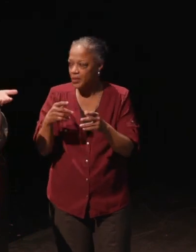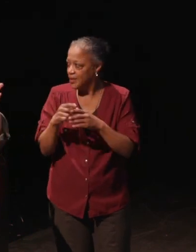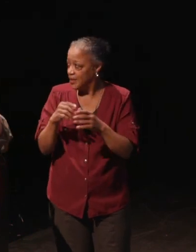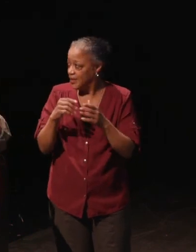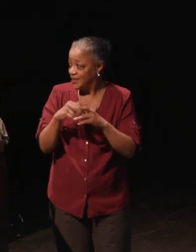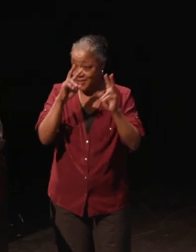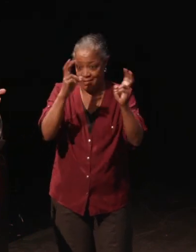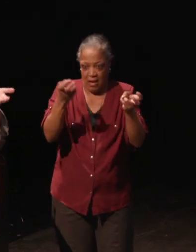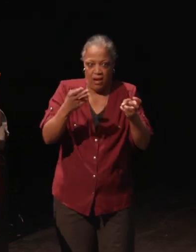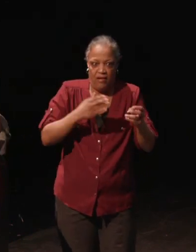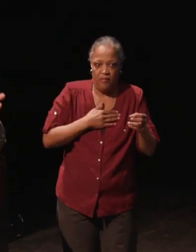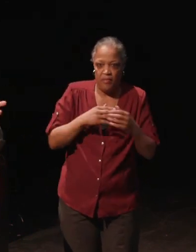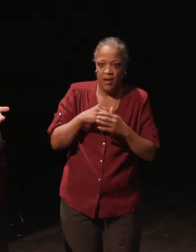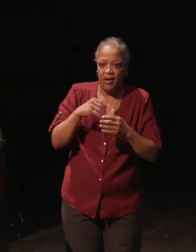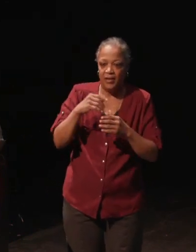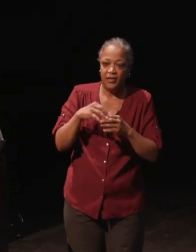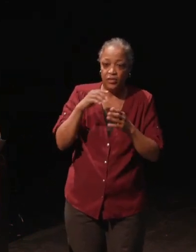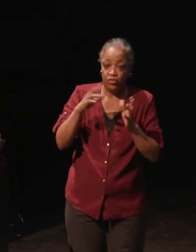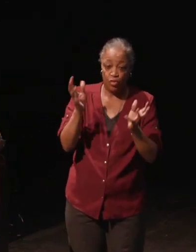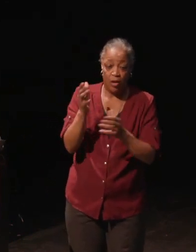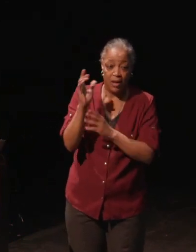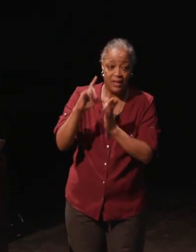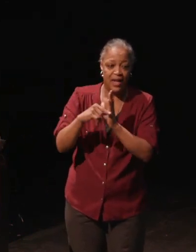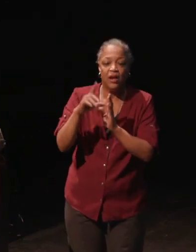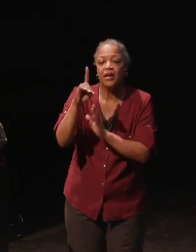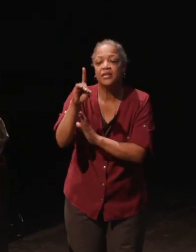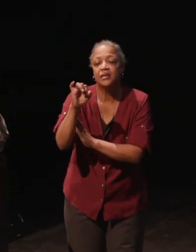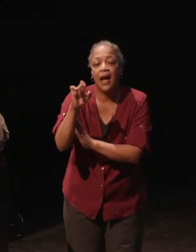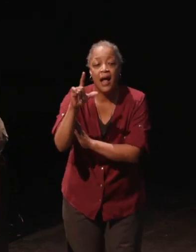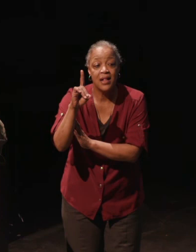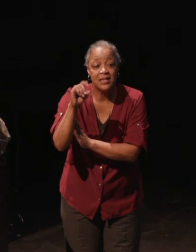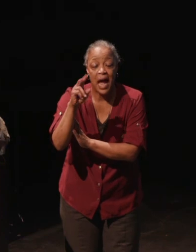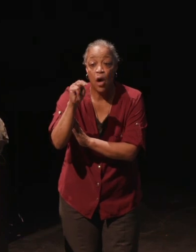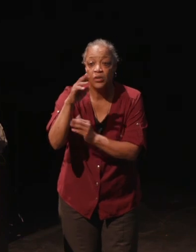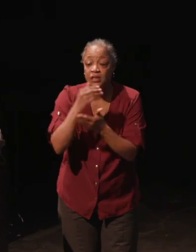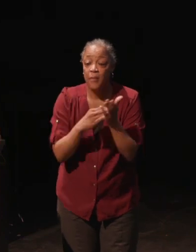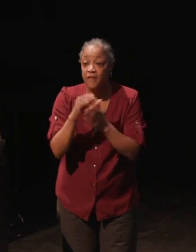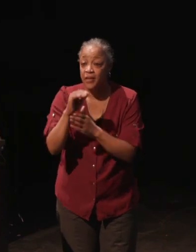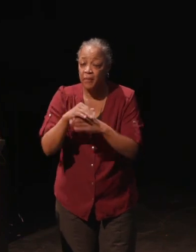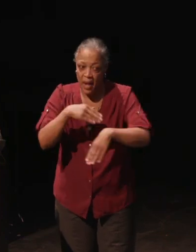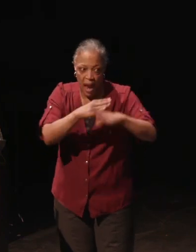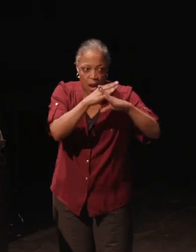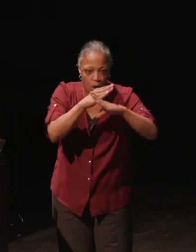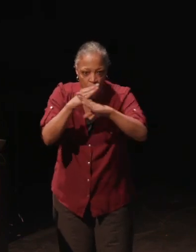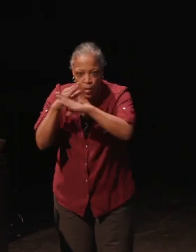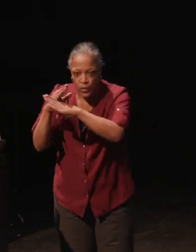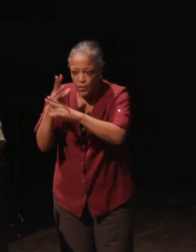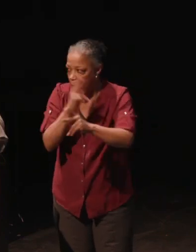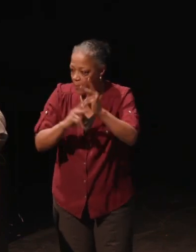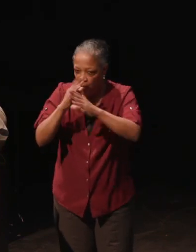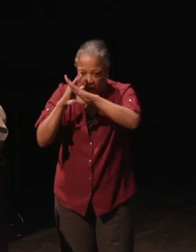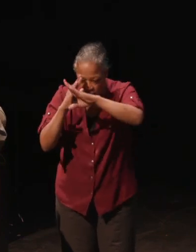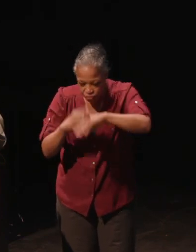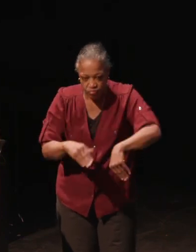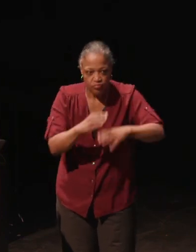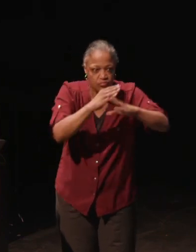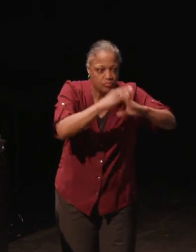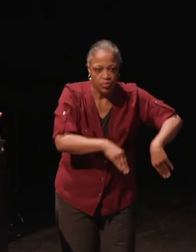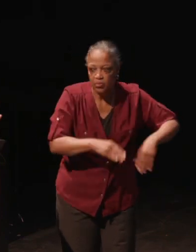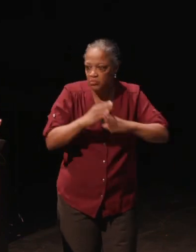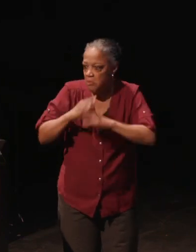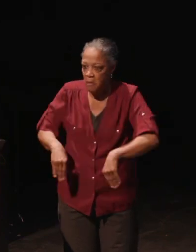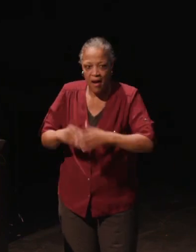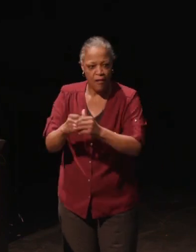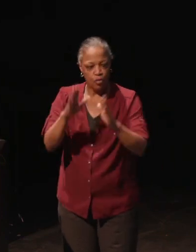the title of my GDC talk later, dial down some of the inputs and the barriers so that people can have